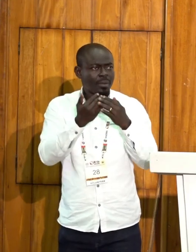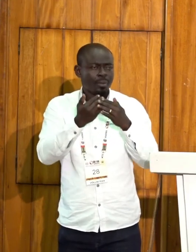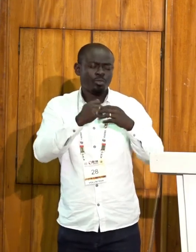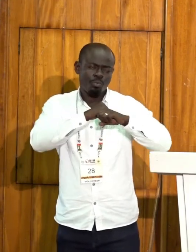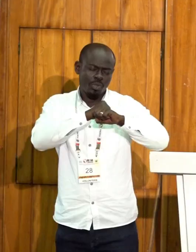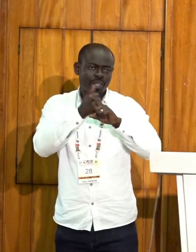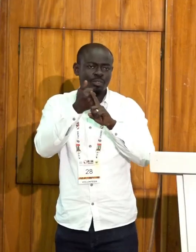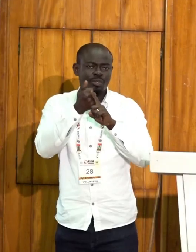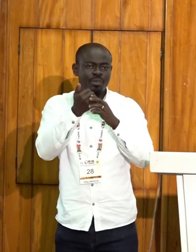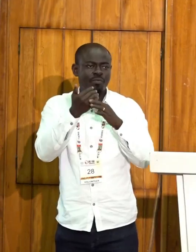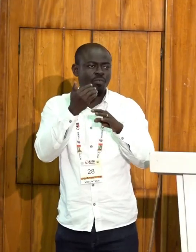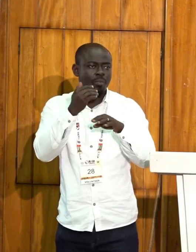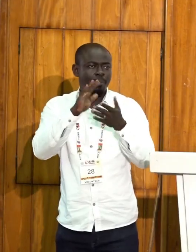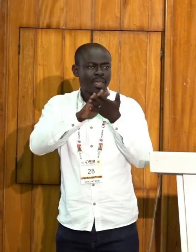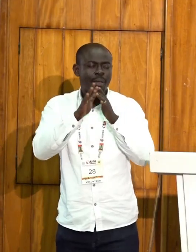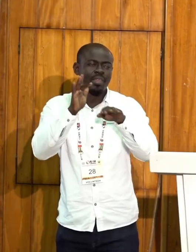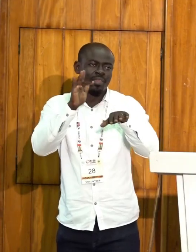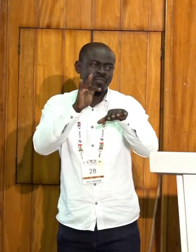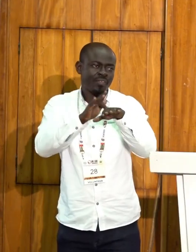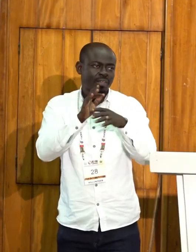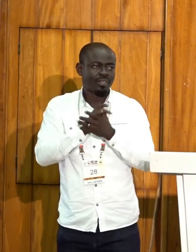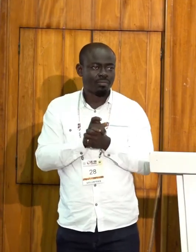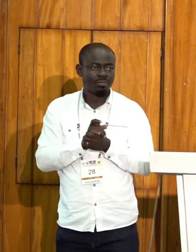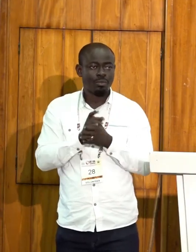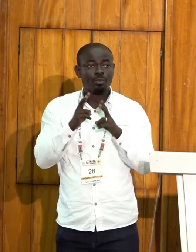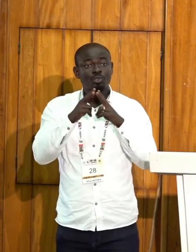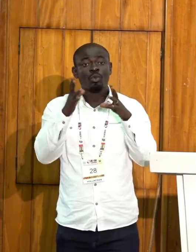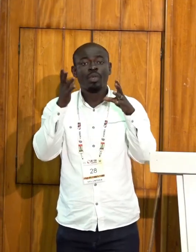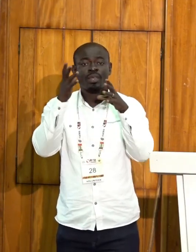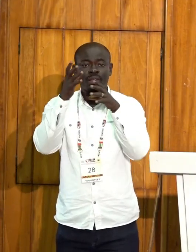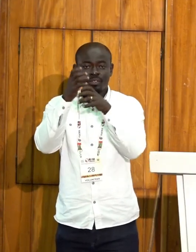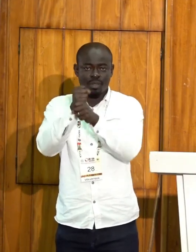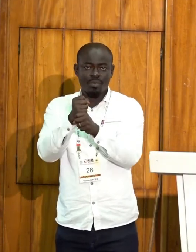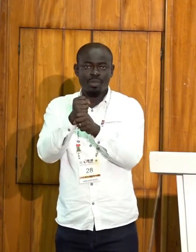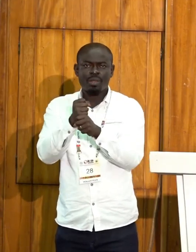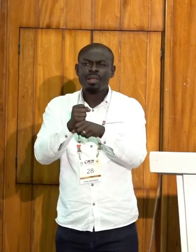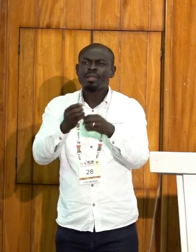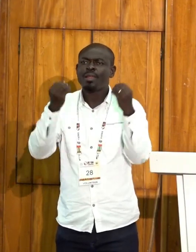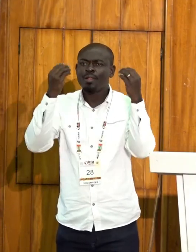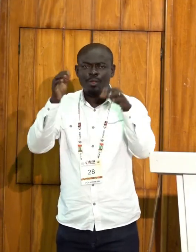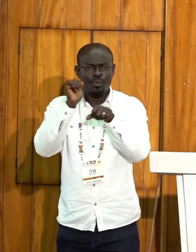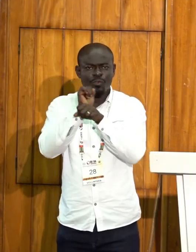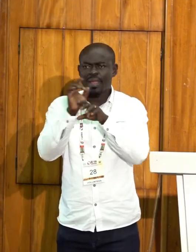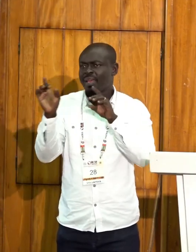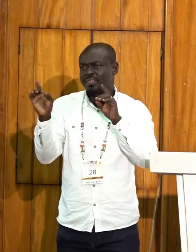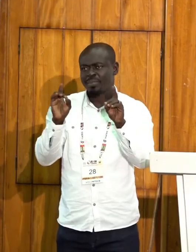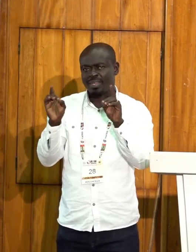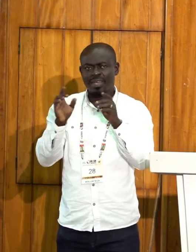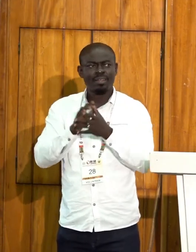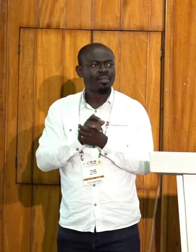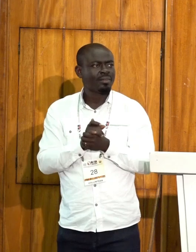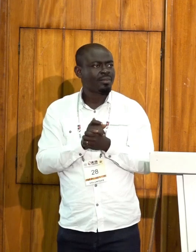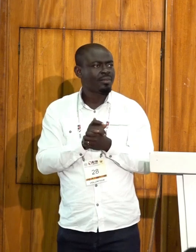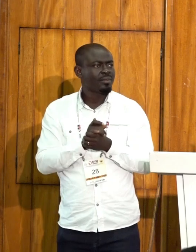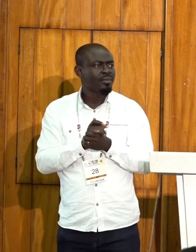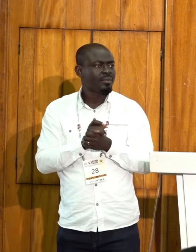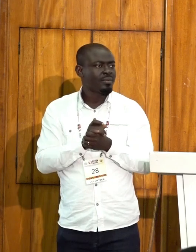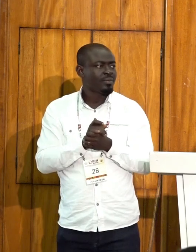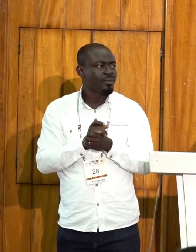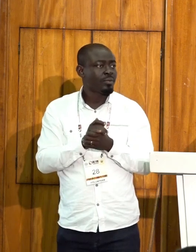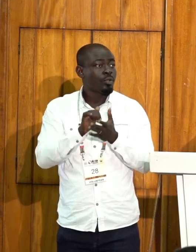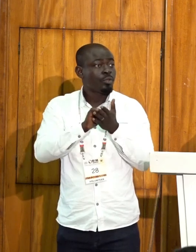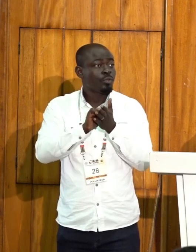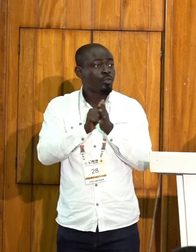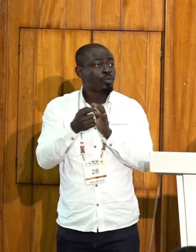getting infected. So in a nutshell, there's been quite a lot of work that has been done. Those of you